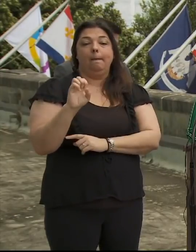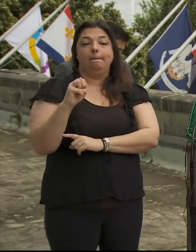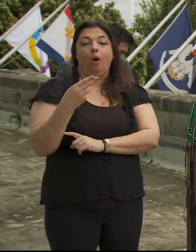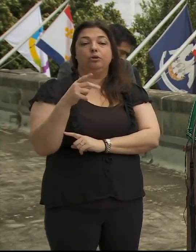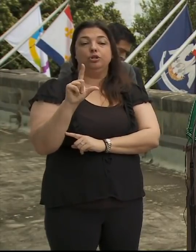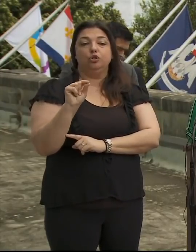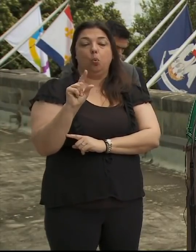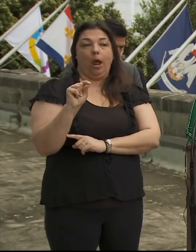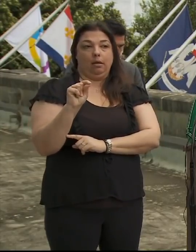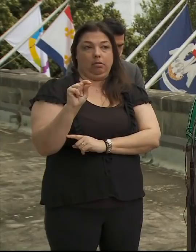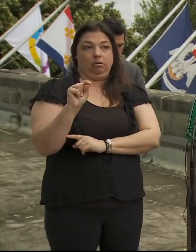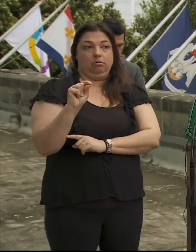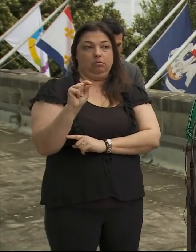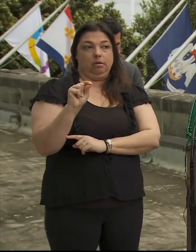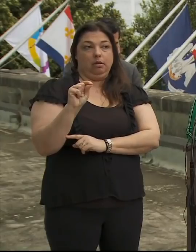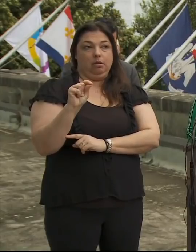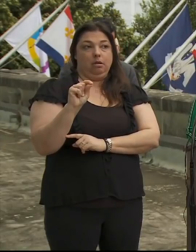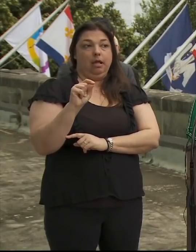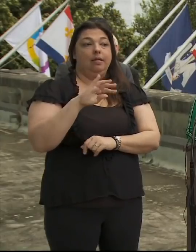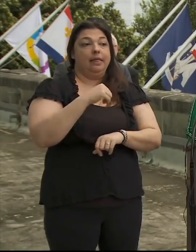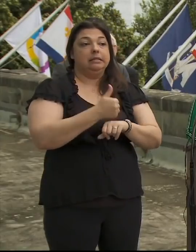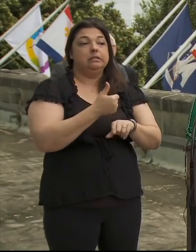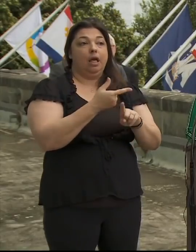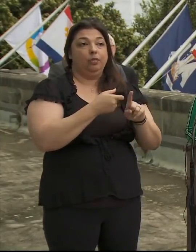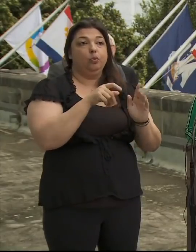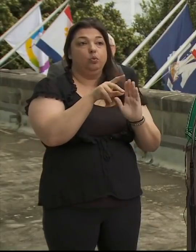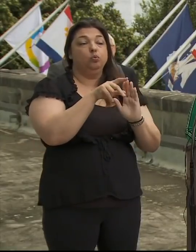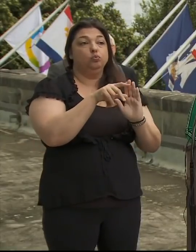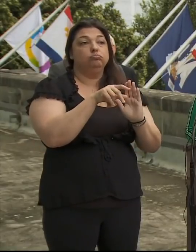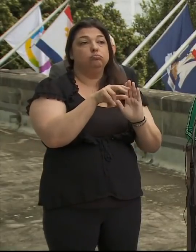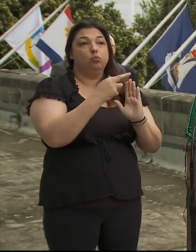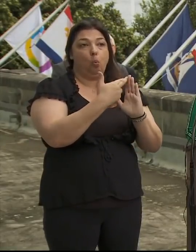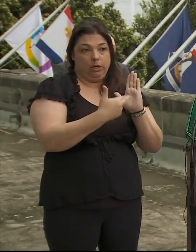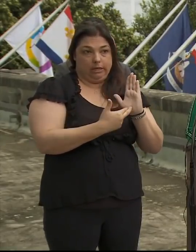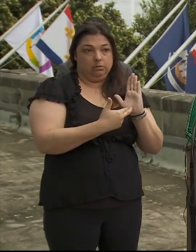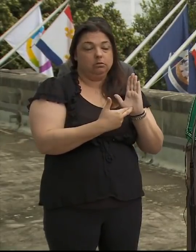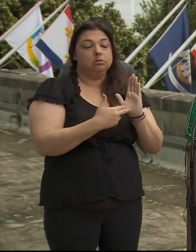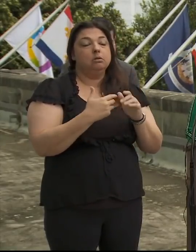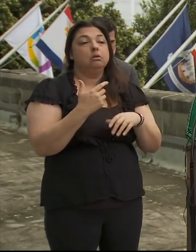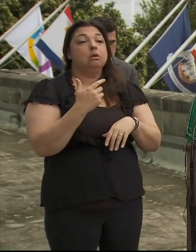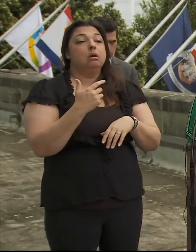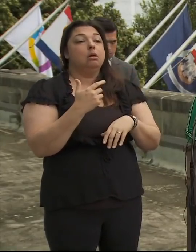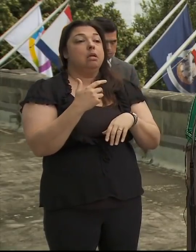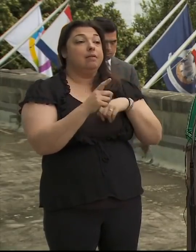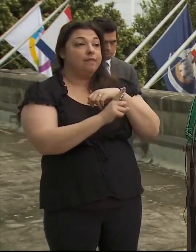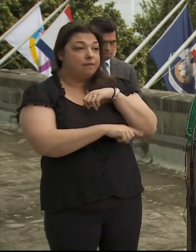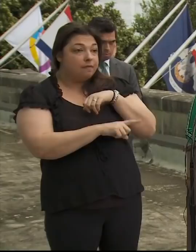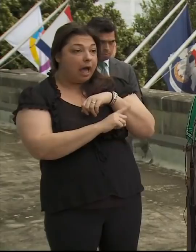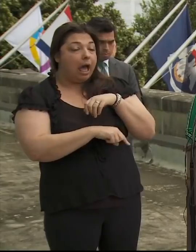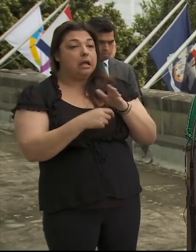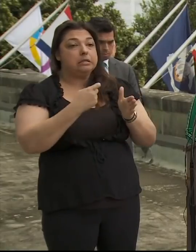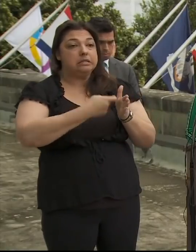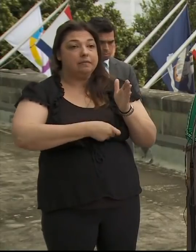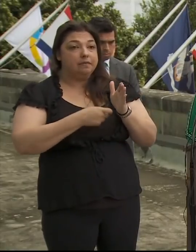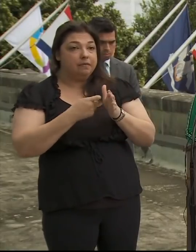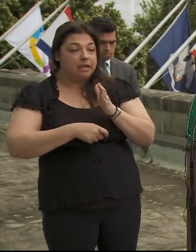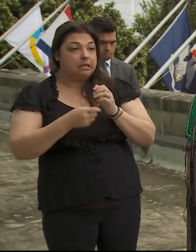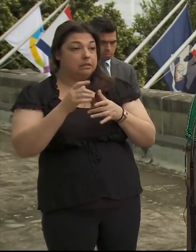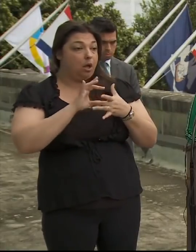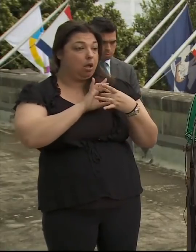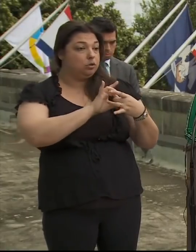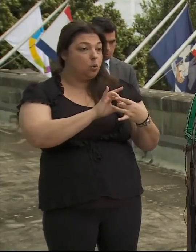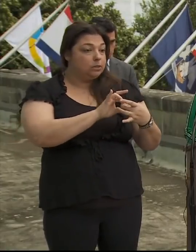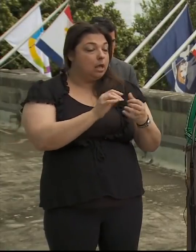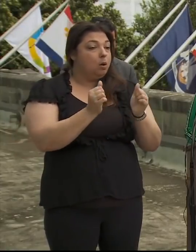20th. And this is set by ordinance. So we're relaxing the fines and fees and penalties